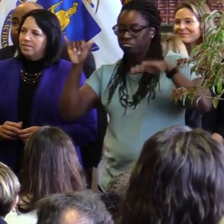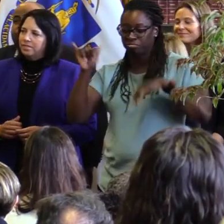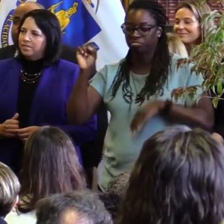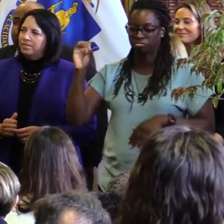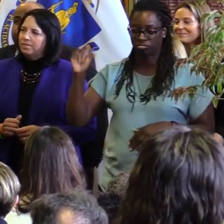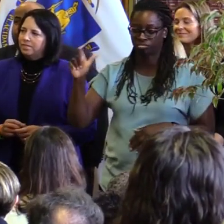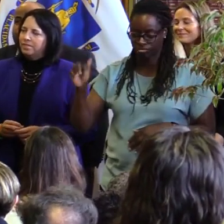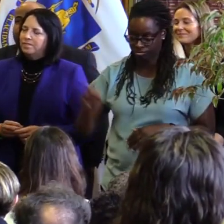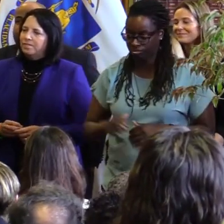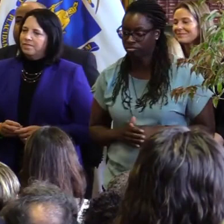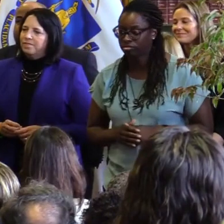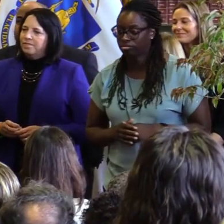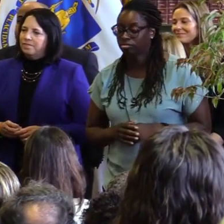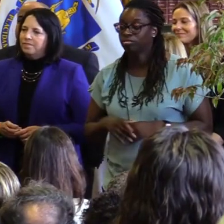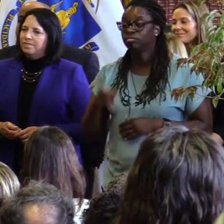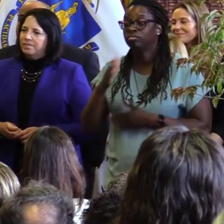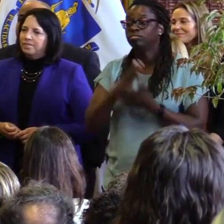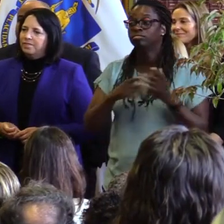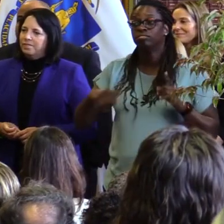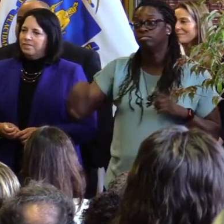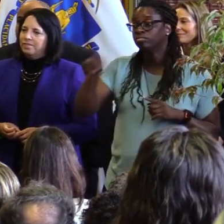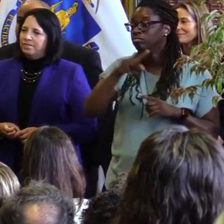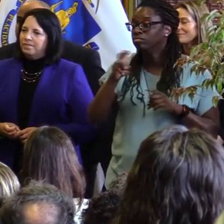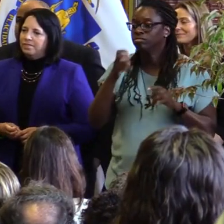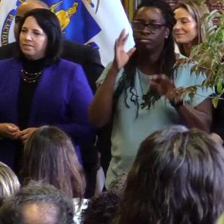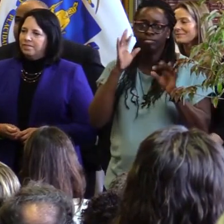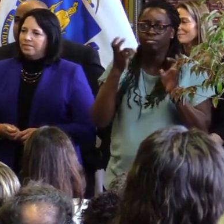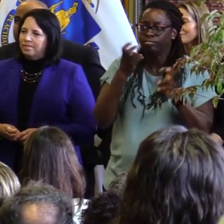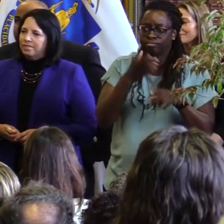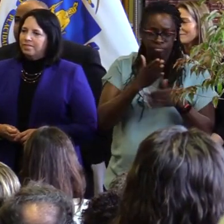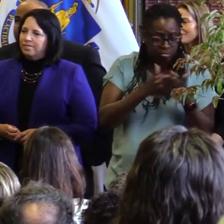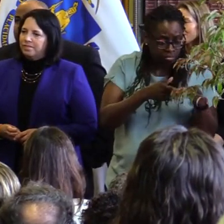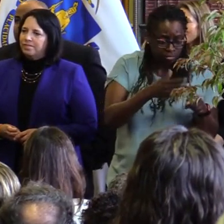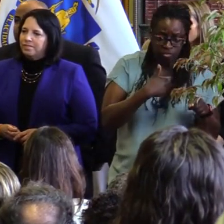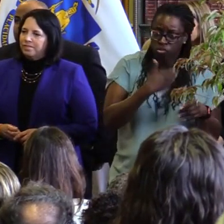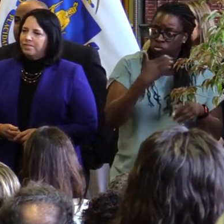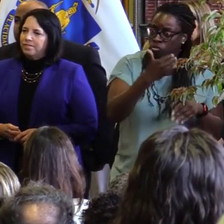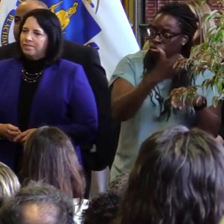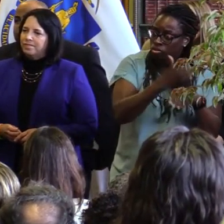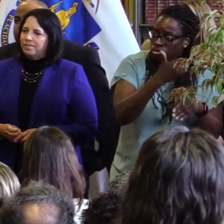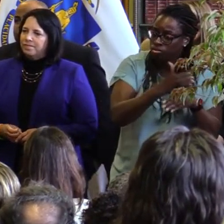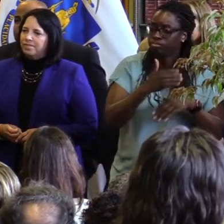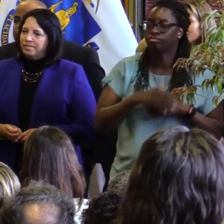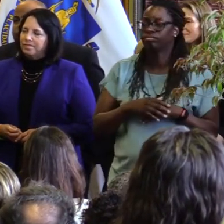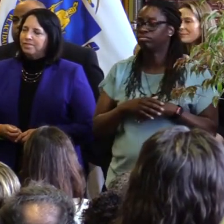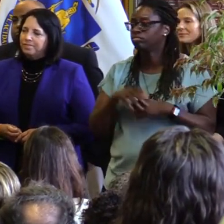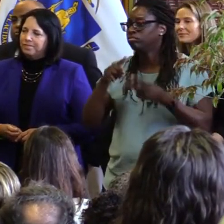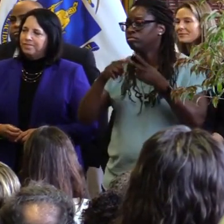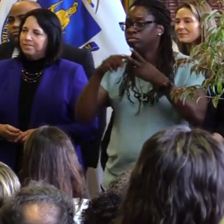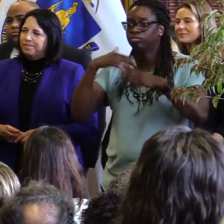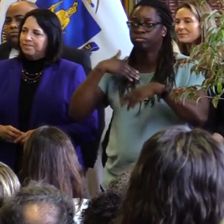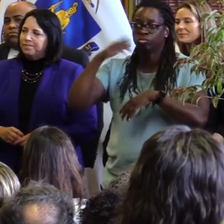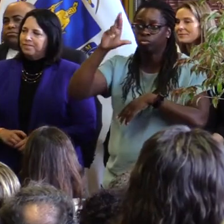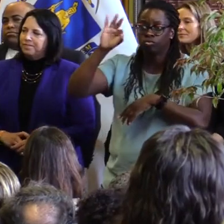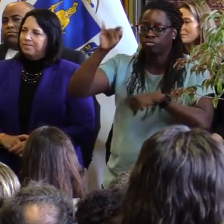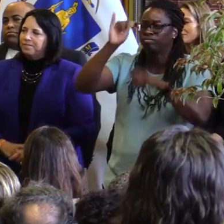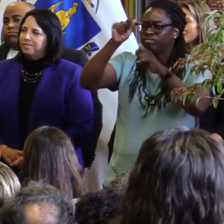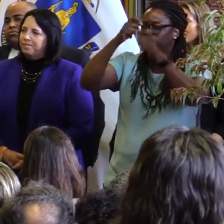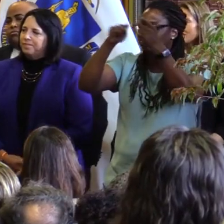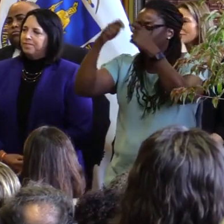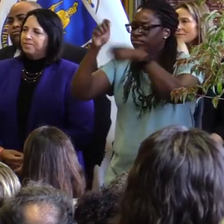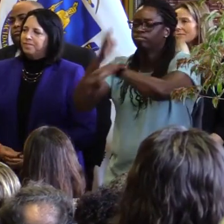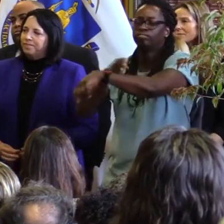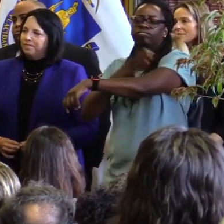better roofs. All of these things contribute to energy efficiency, will help greatly reduce emissions. This is about